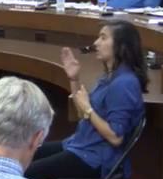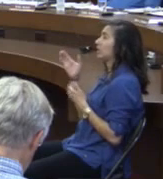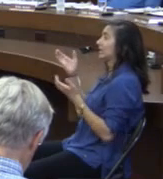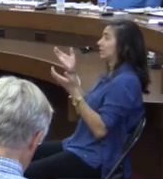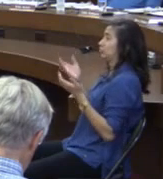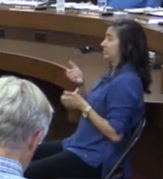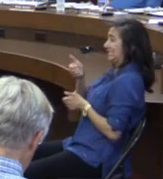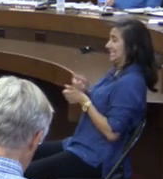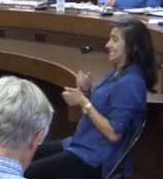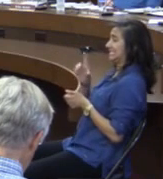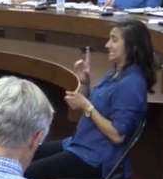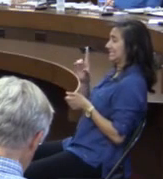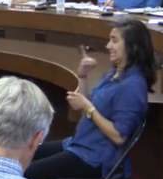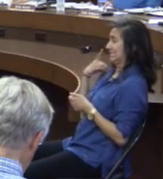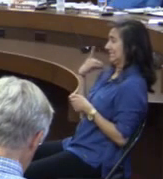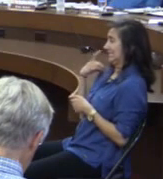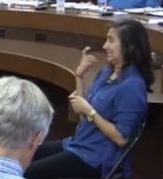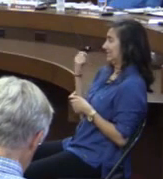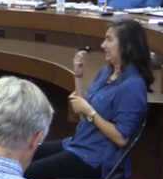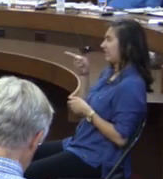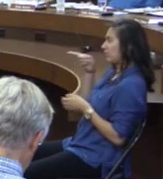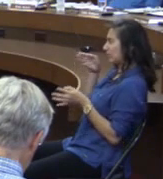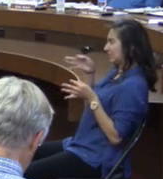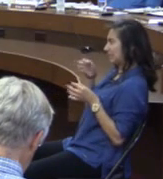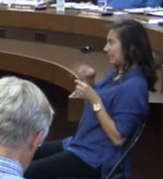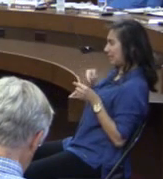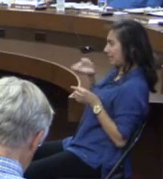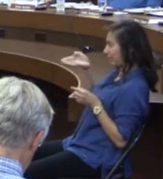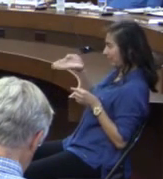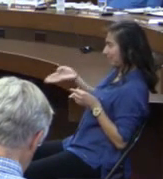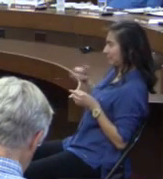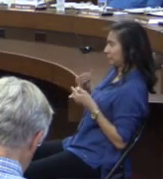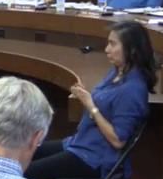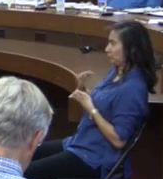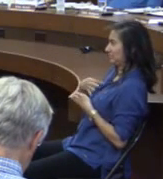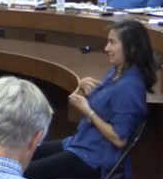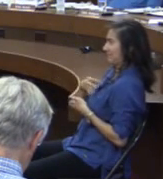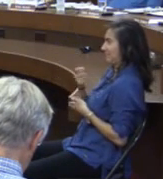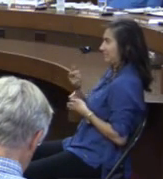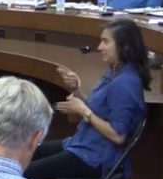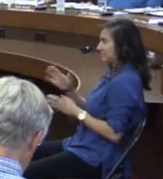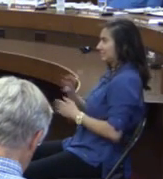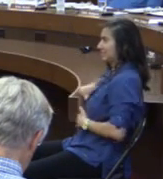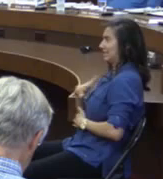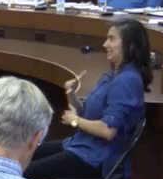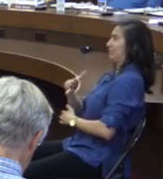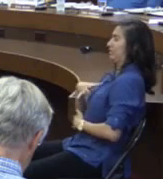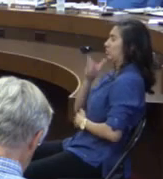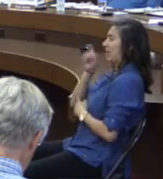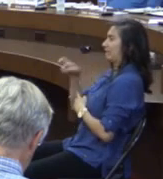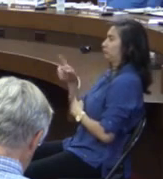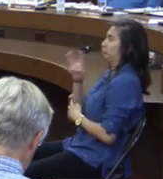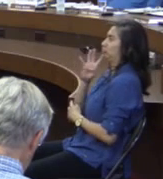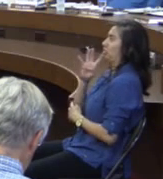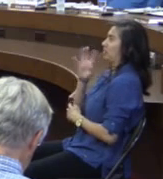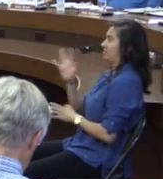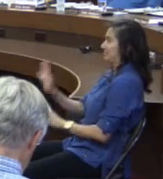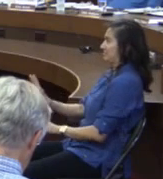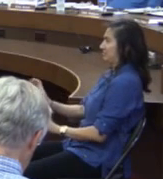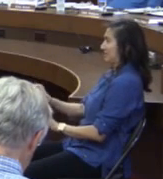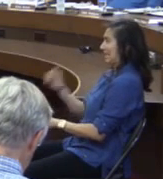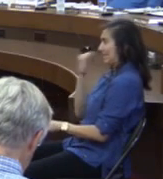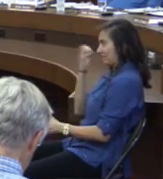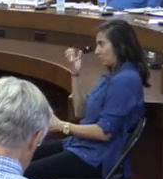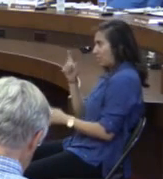the deans to come up and talk about them, and just so you guys take a deep breath. You don't have to say anything. You can if you want,